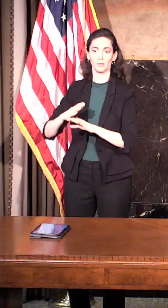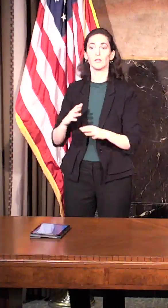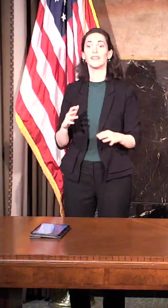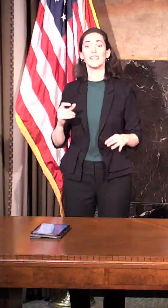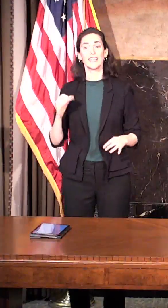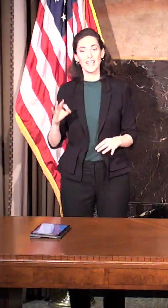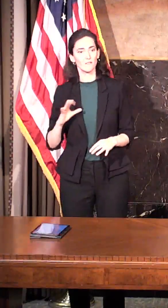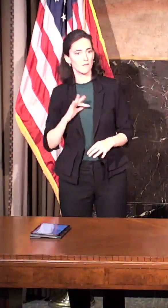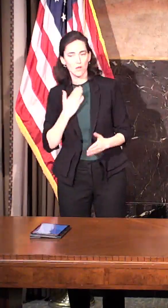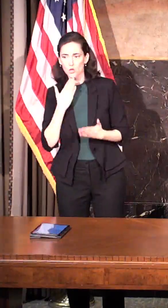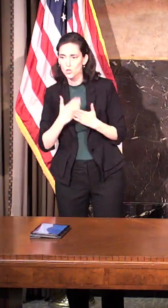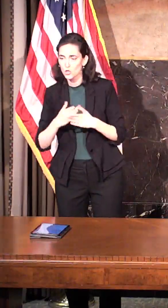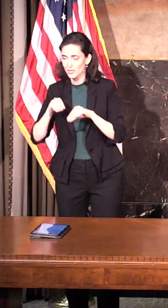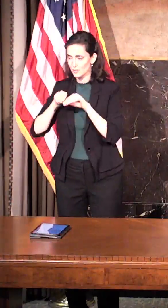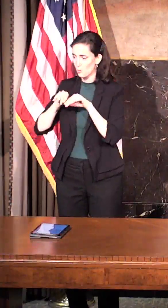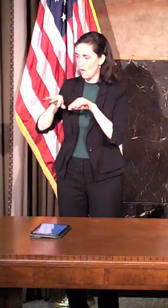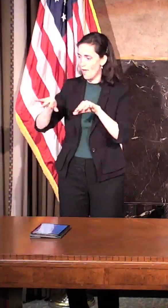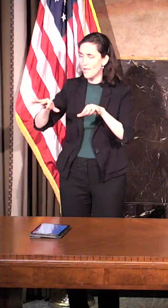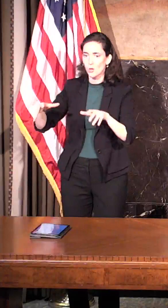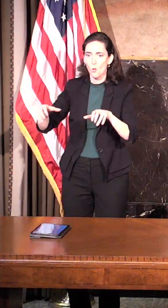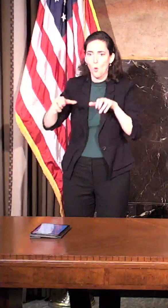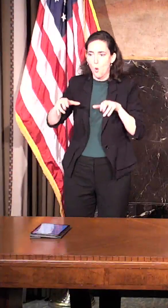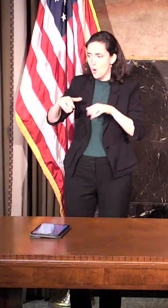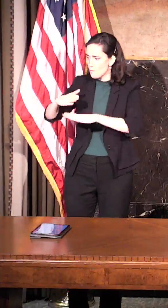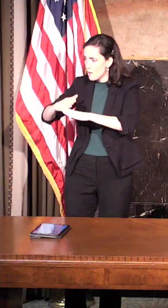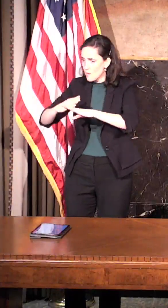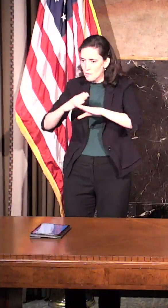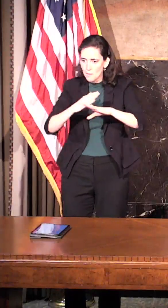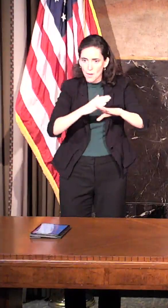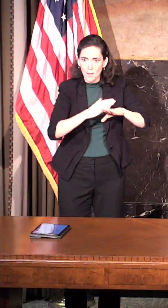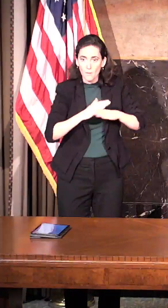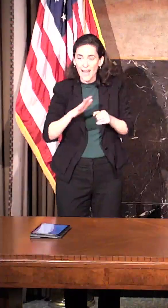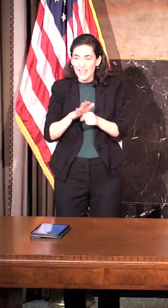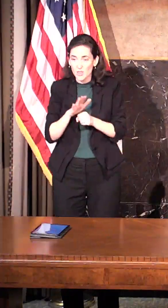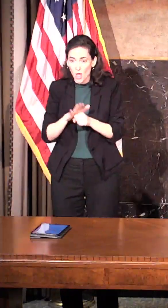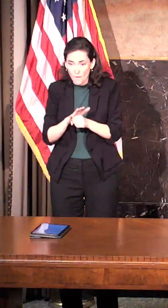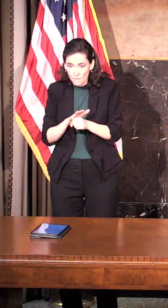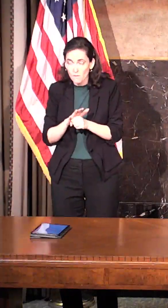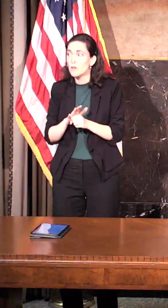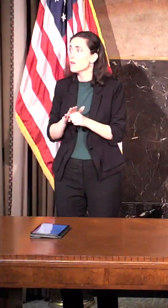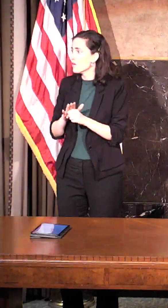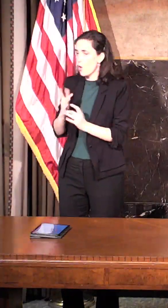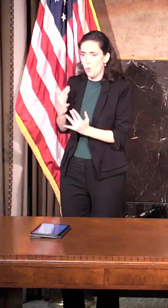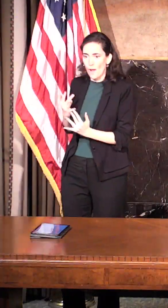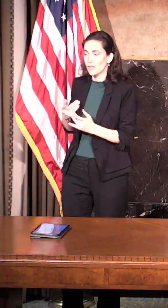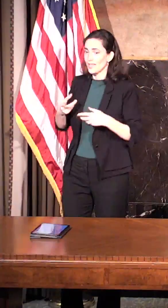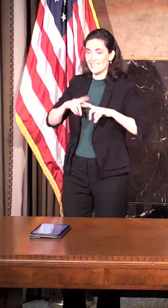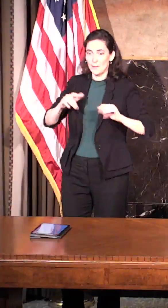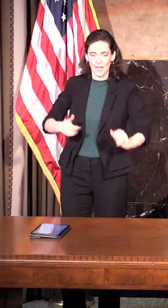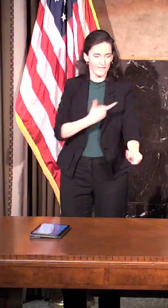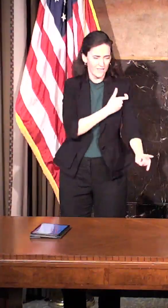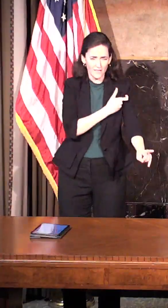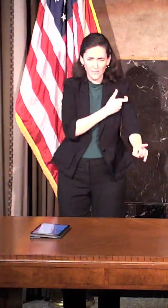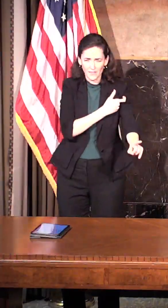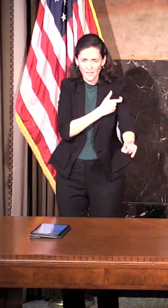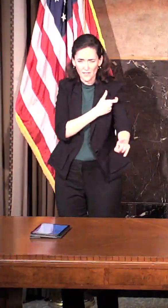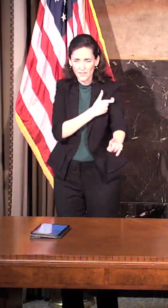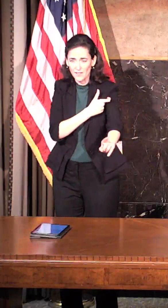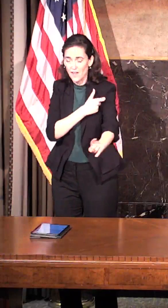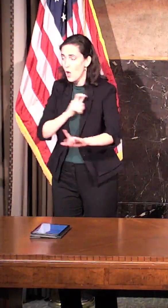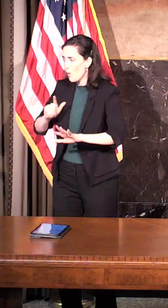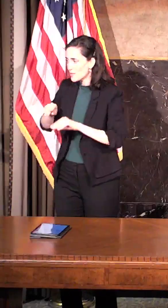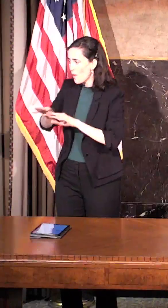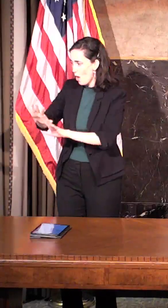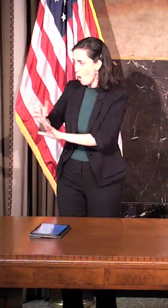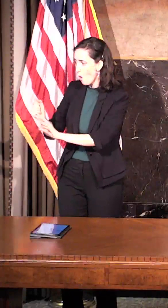of that and suppress transmission enough and buy us enough time to get enough vaccine out there, we can avert